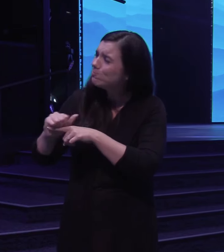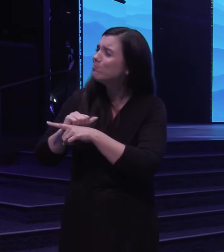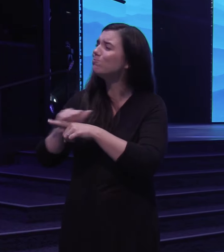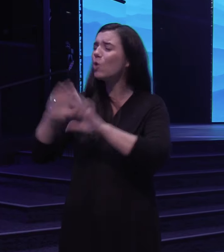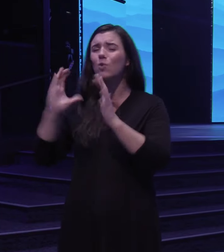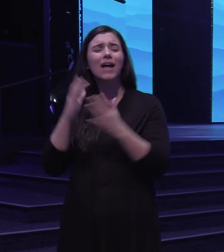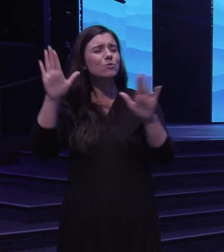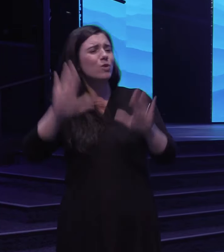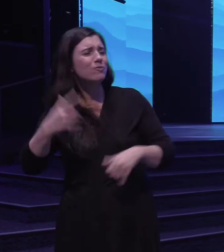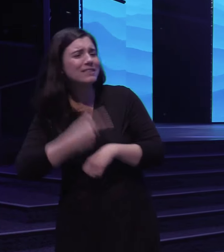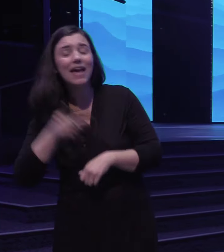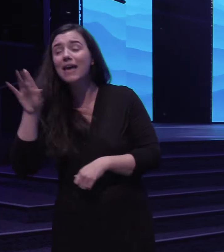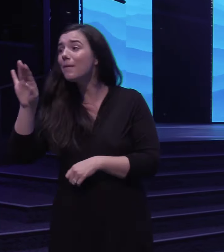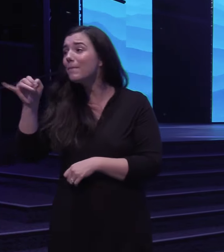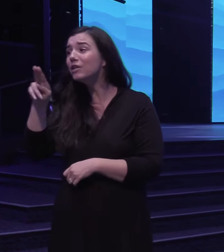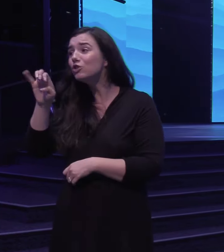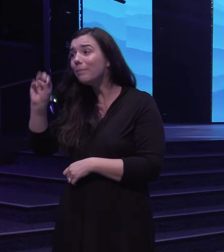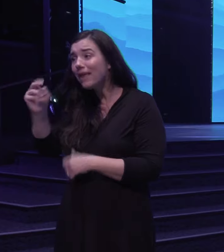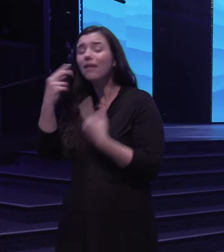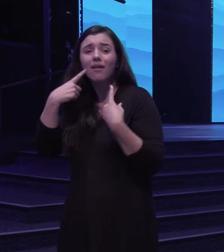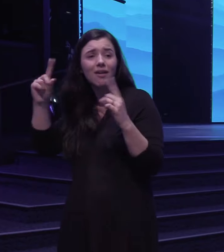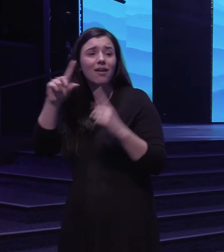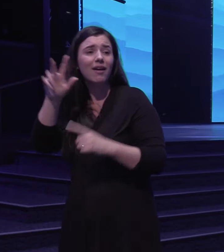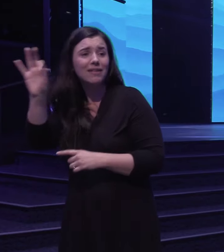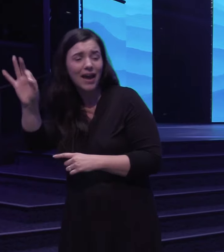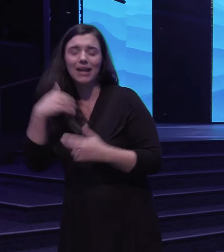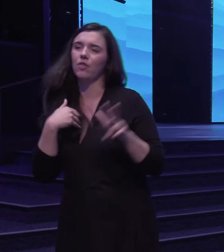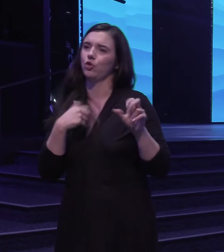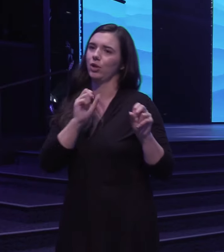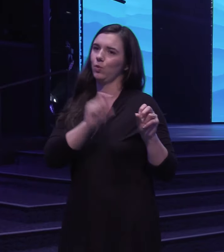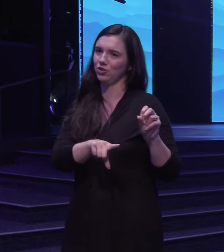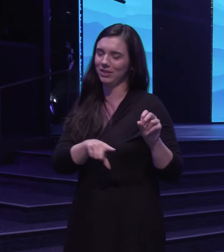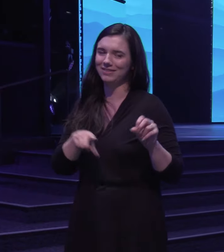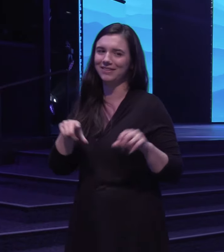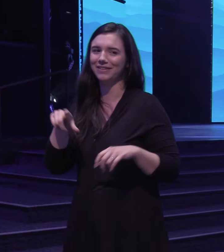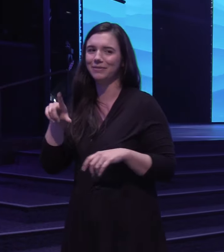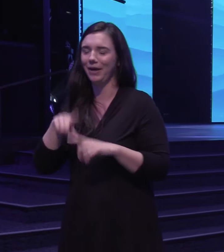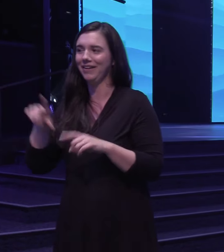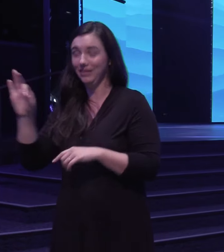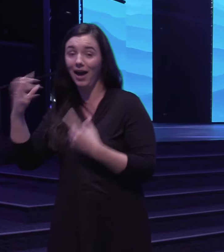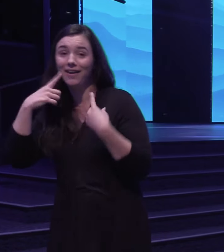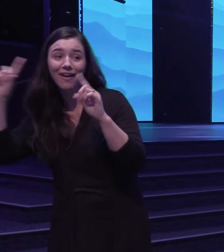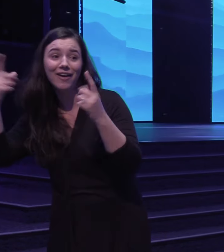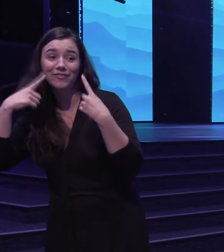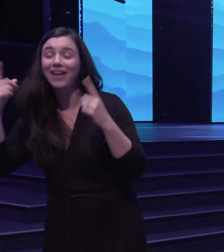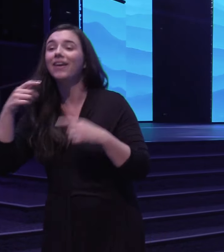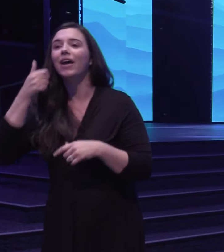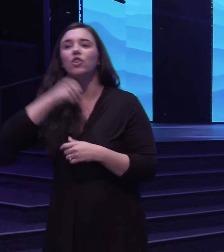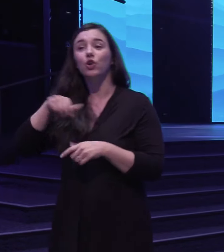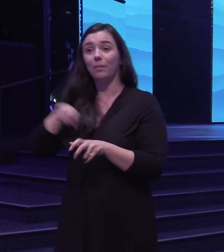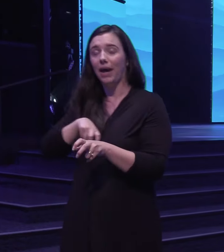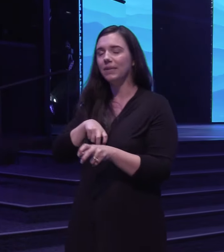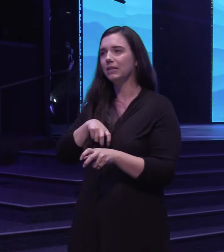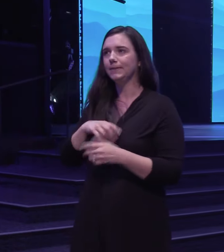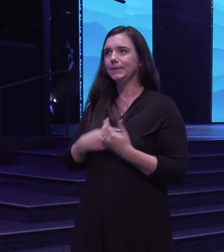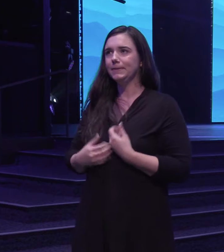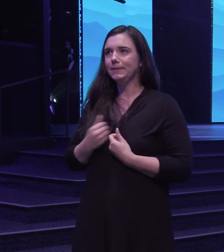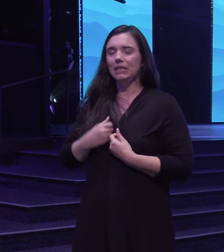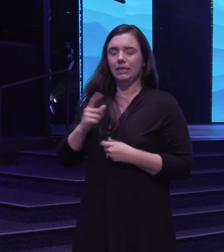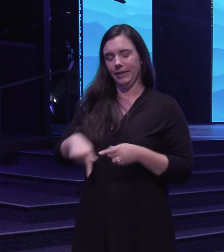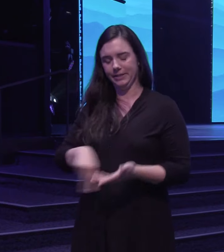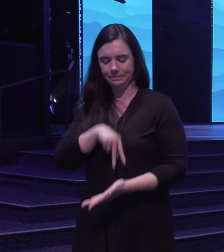Class, this is a great day. Benjamin has gotten 9 right. I had 30 questions. But finally, the girl behind me couldn't take it any longer, and